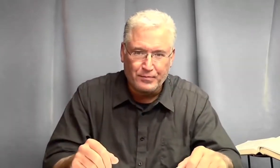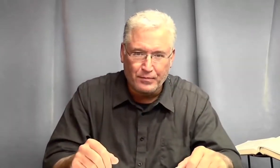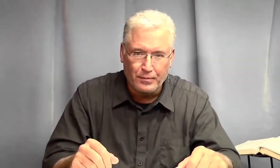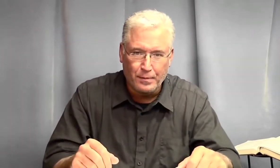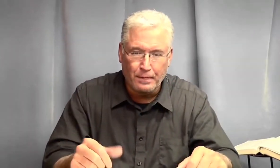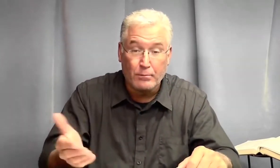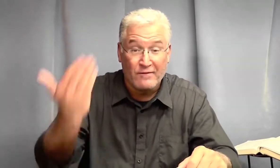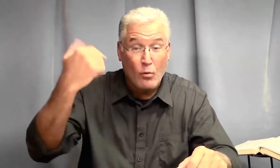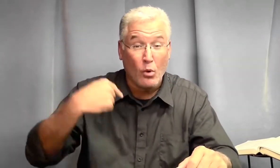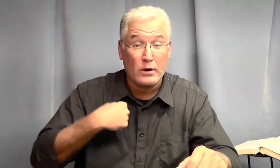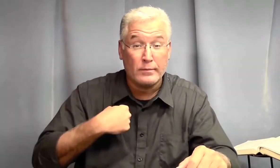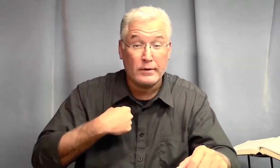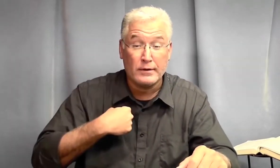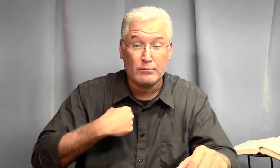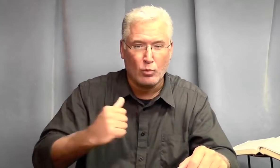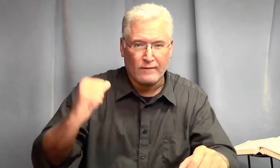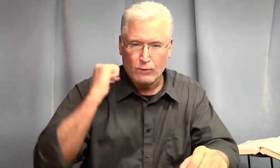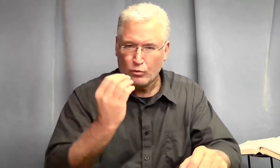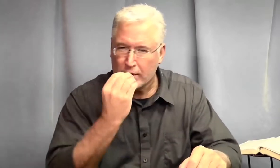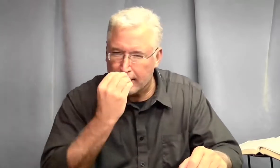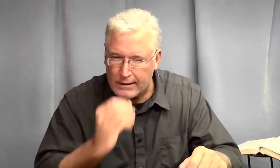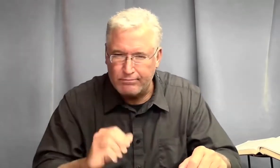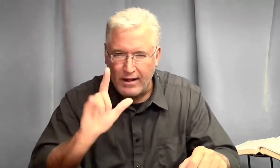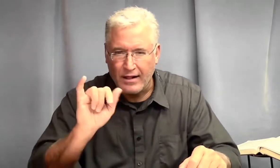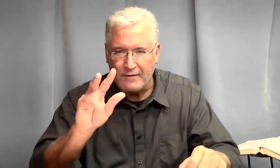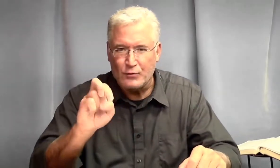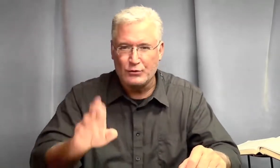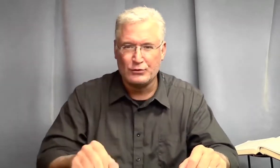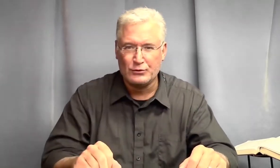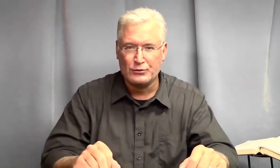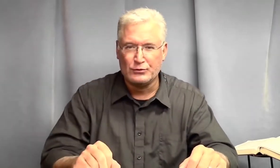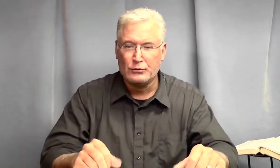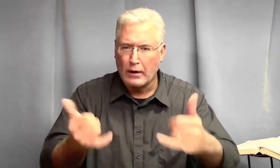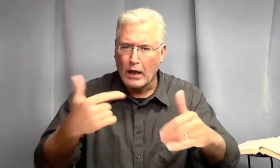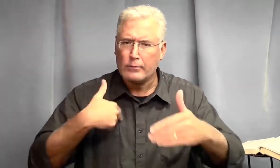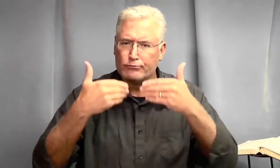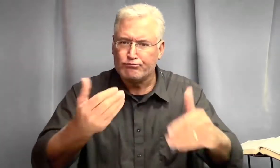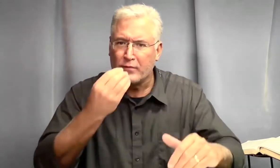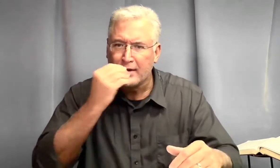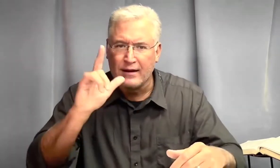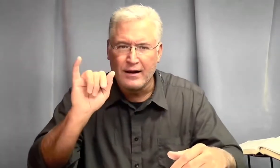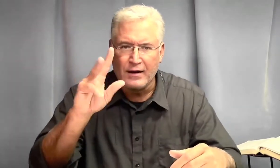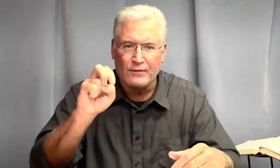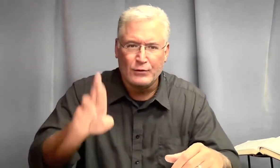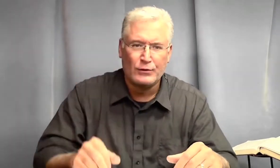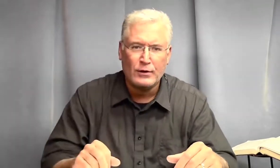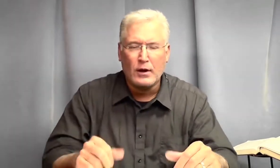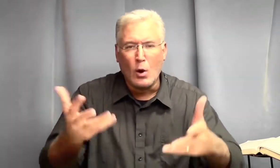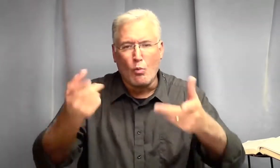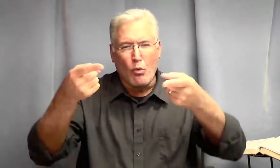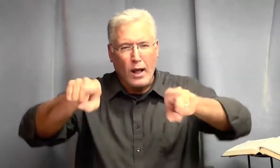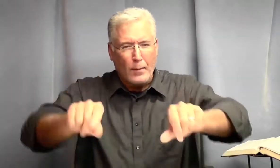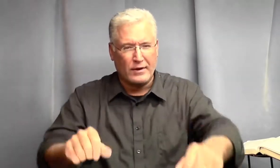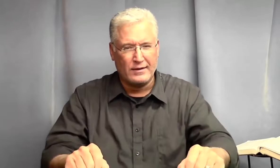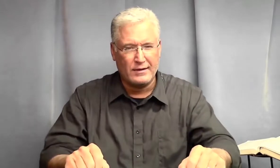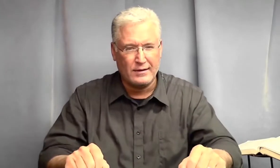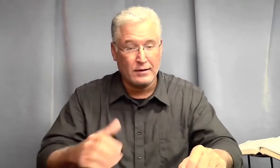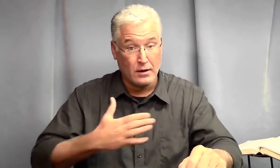will. But it's not free will. Before I refused to eat the liver, and now my life is threatened. I'm going to eat it. What